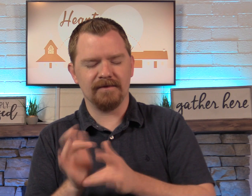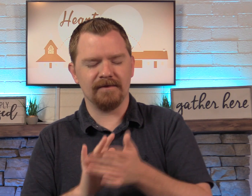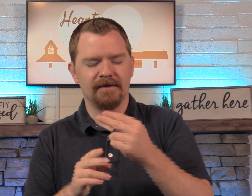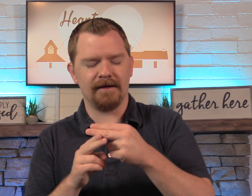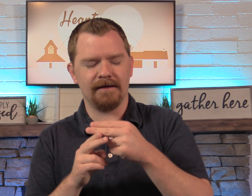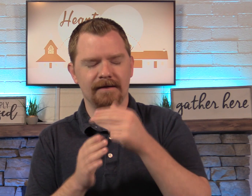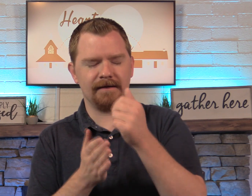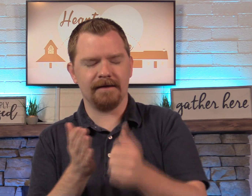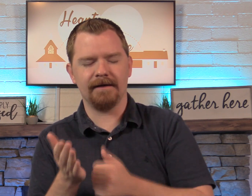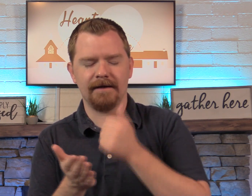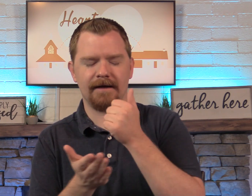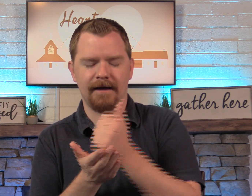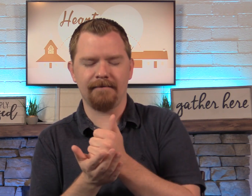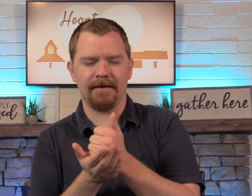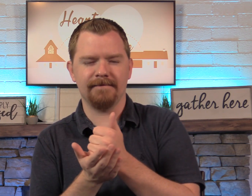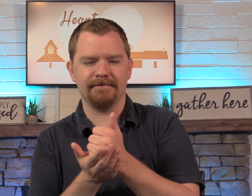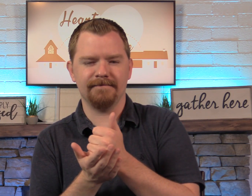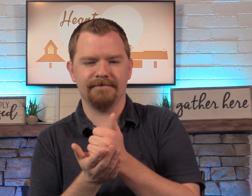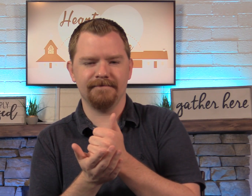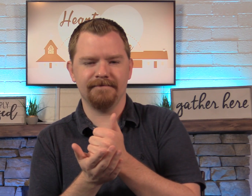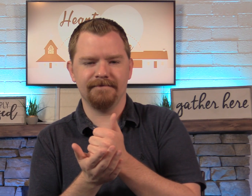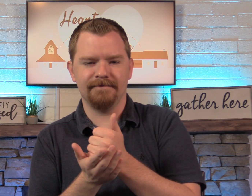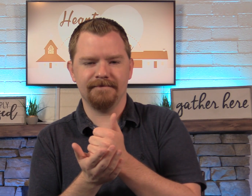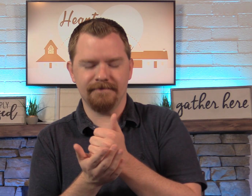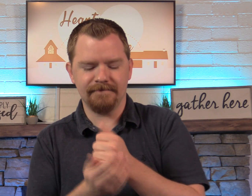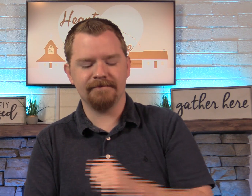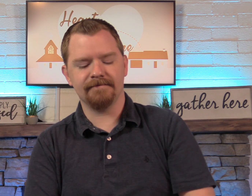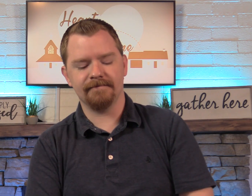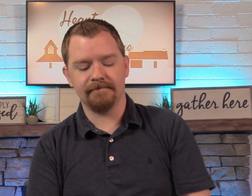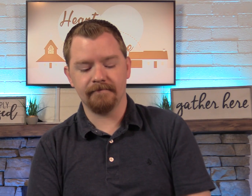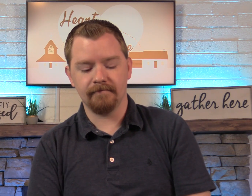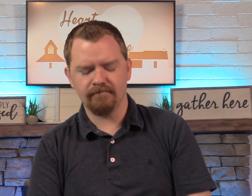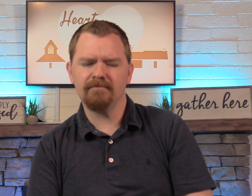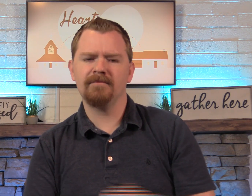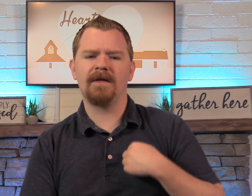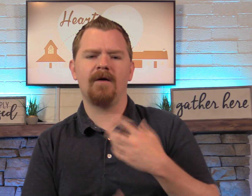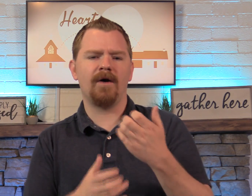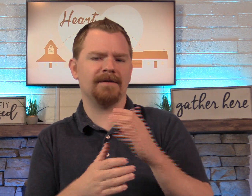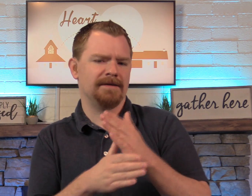in what we're doing now through this devotion. In the name of Jesus, amen.